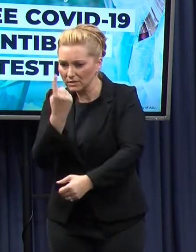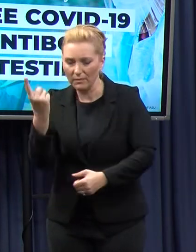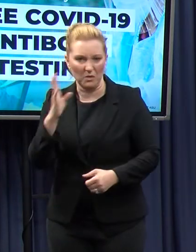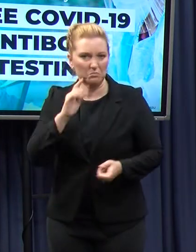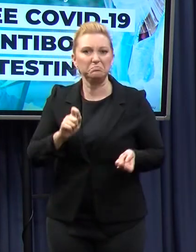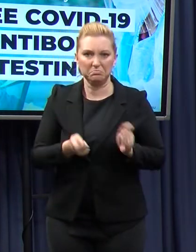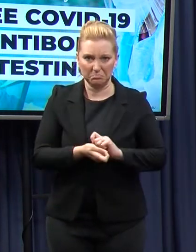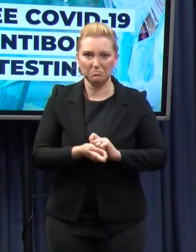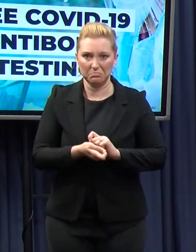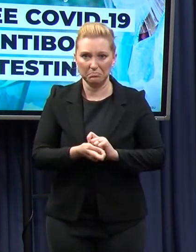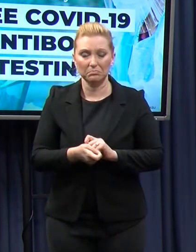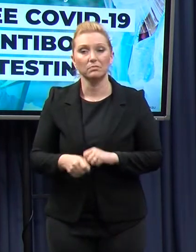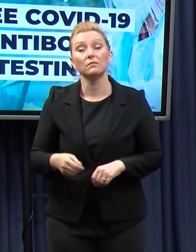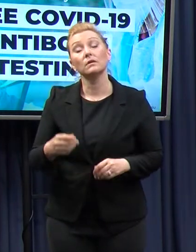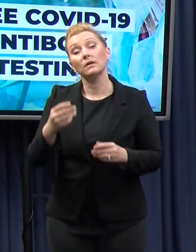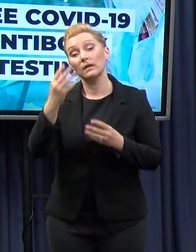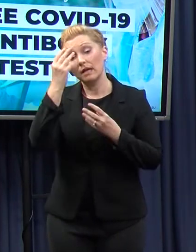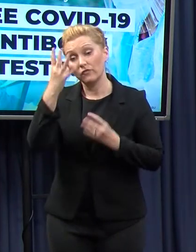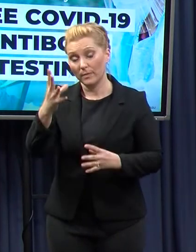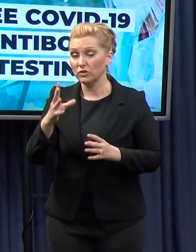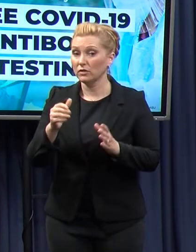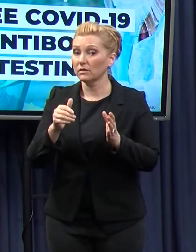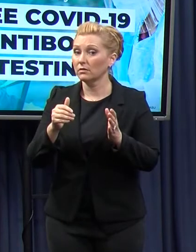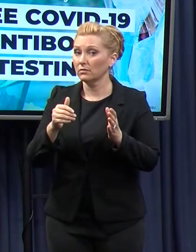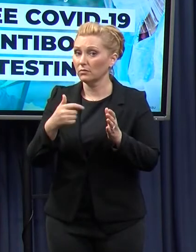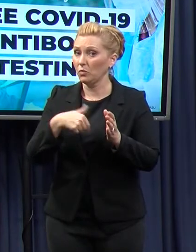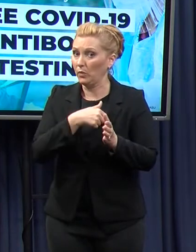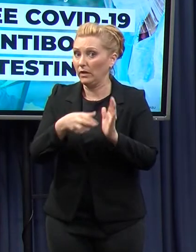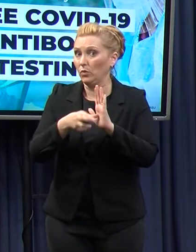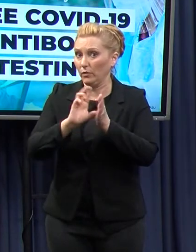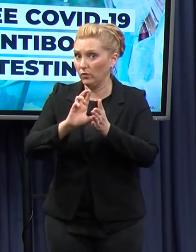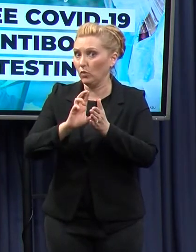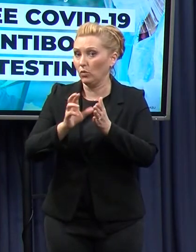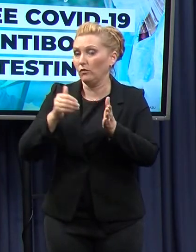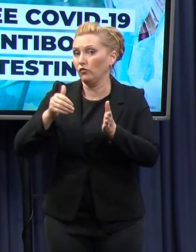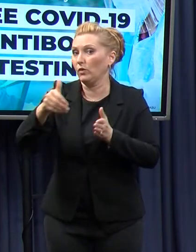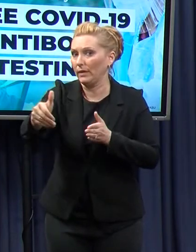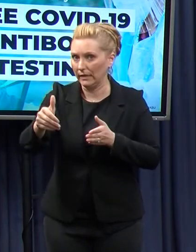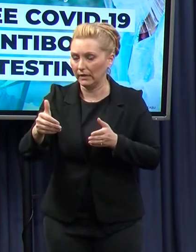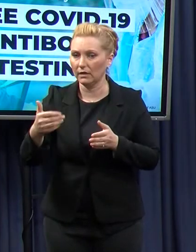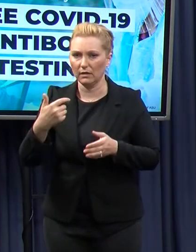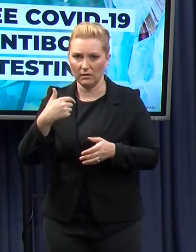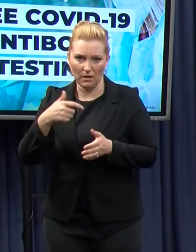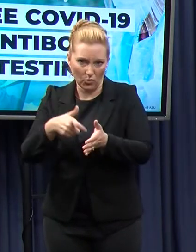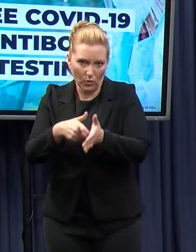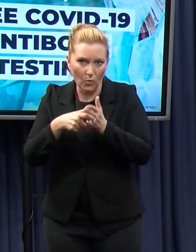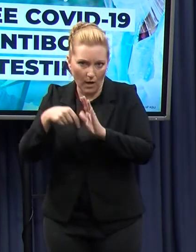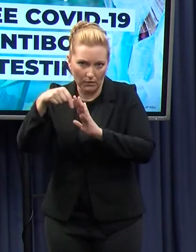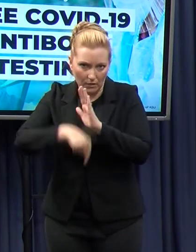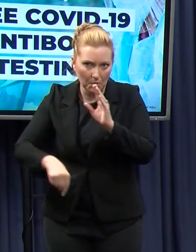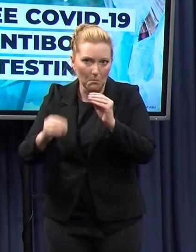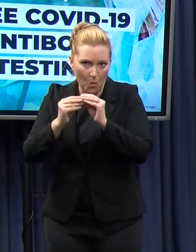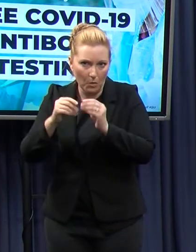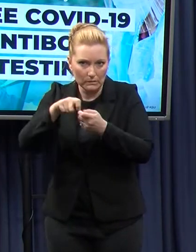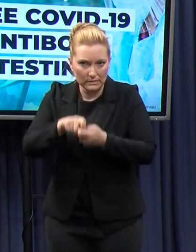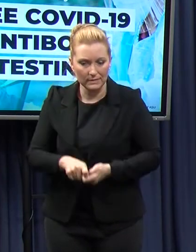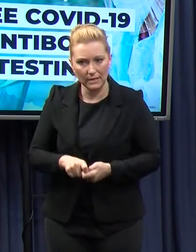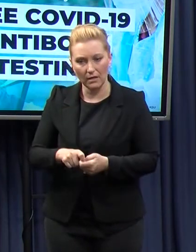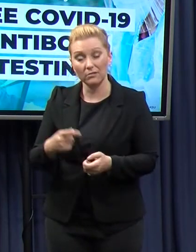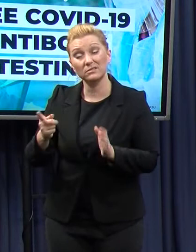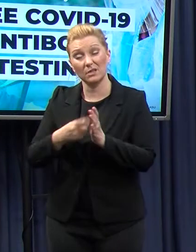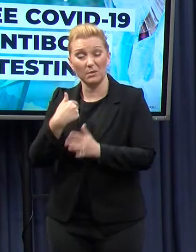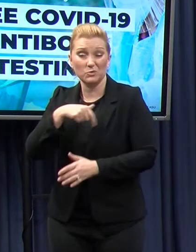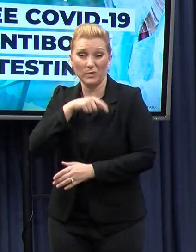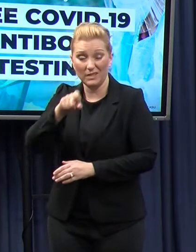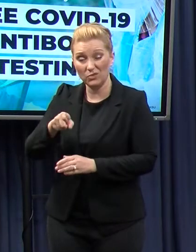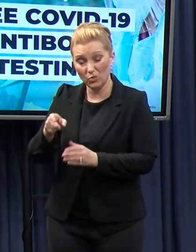on disease-associated deaths are frequently reviewed in more detail, often requiring things like medical records to be reviewed. This